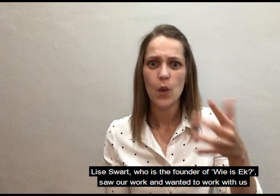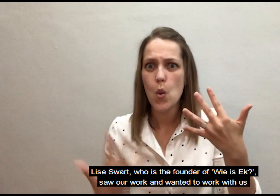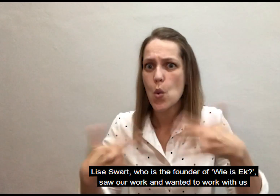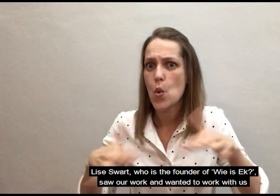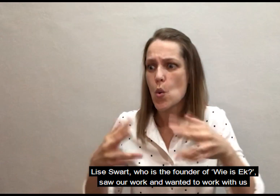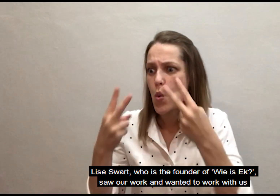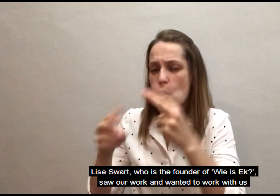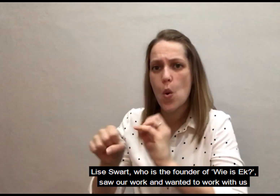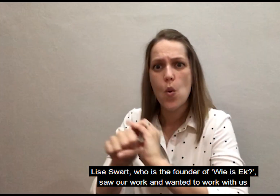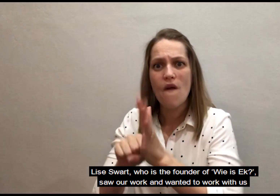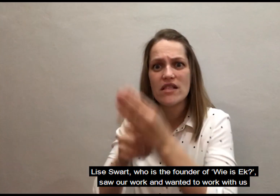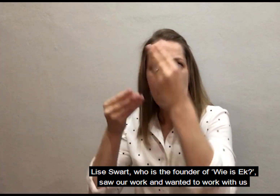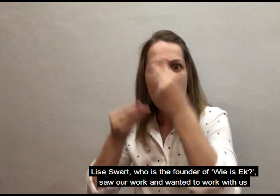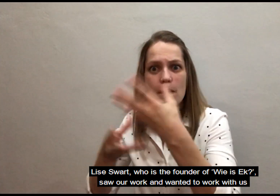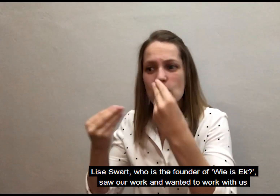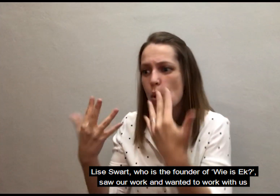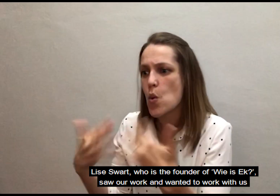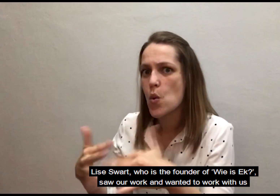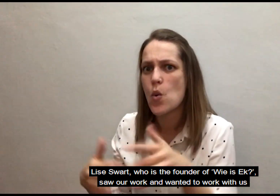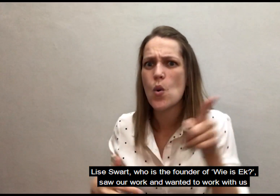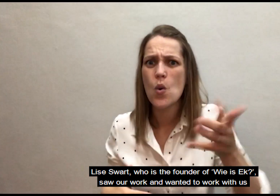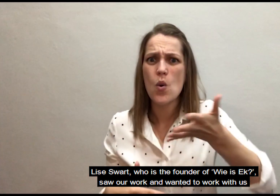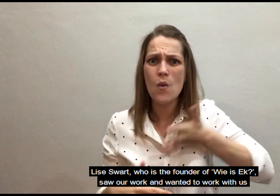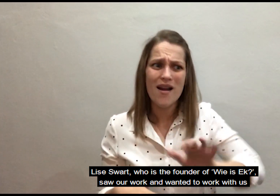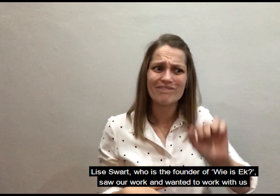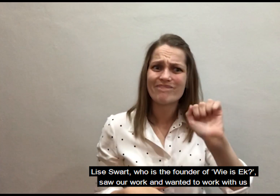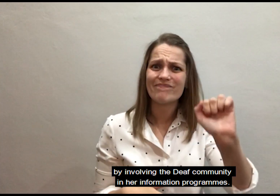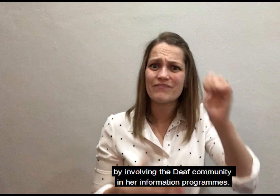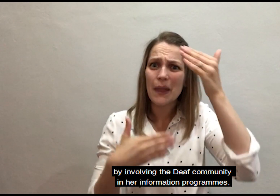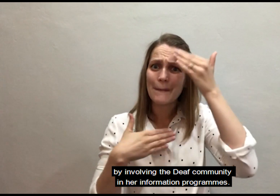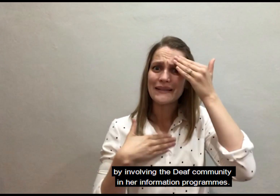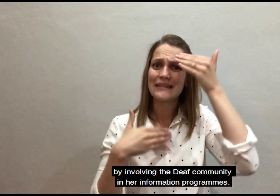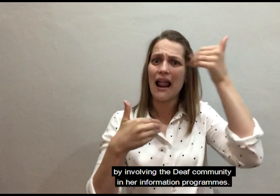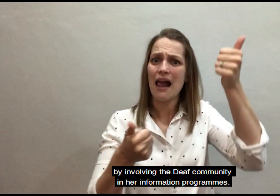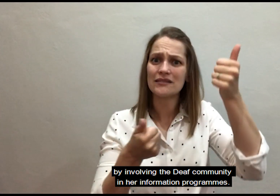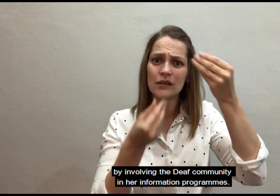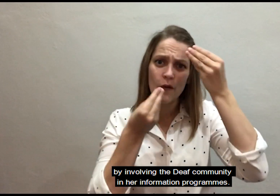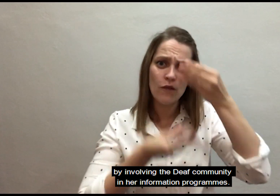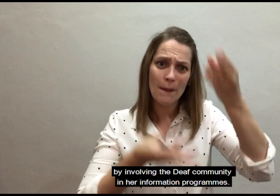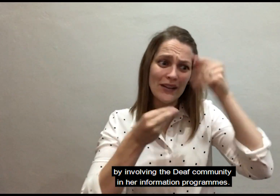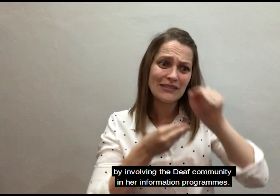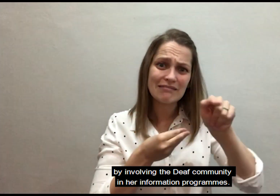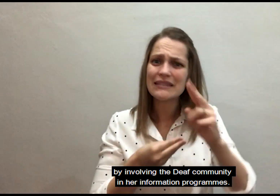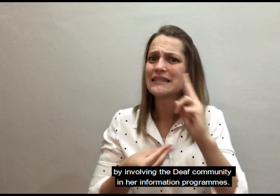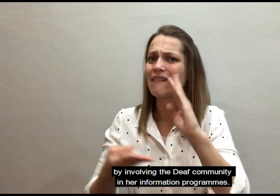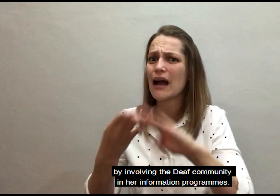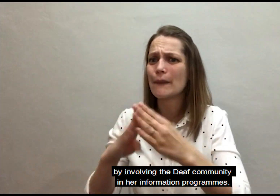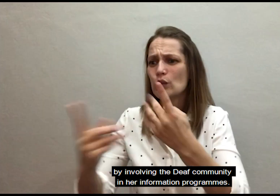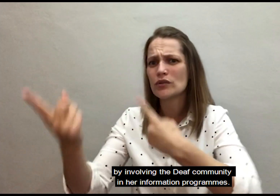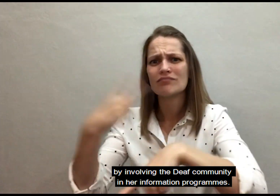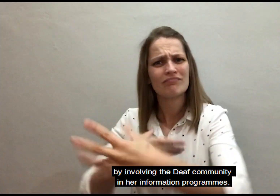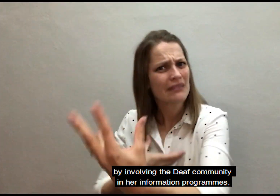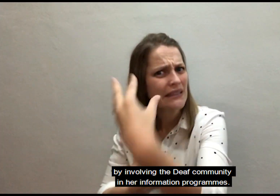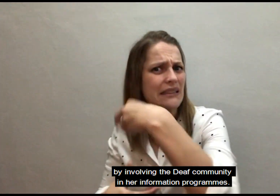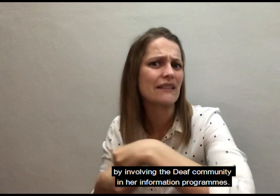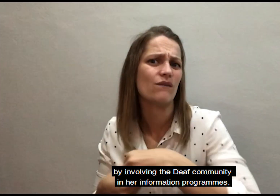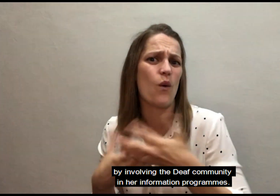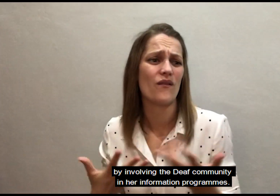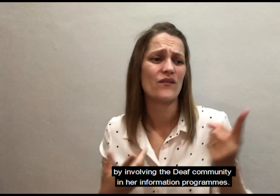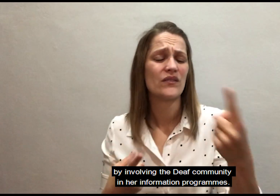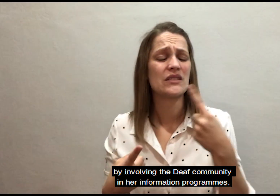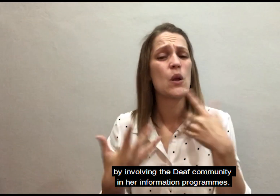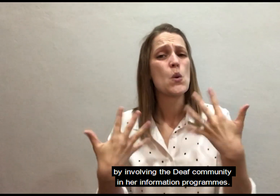saw our work and wanted to work with us by involving the deaf community in her information programs.